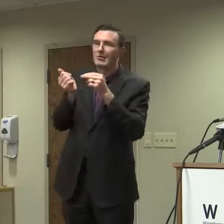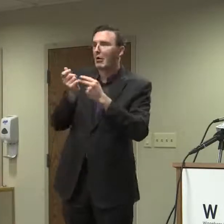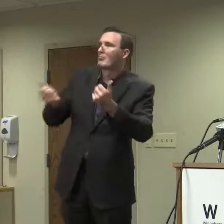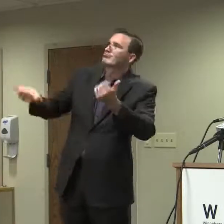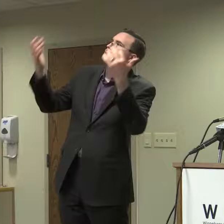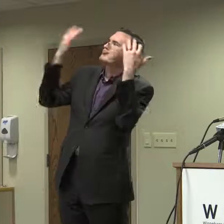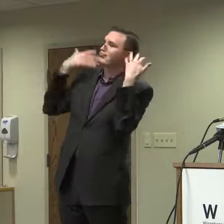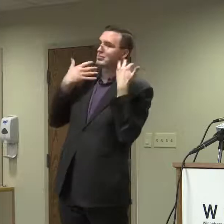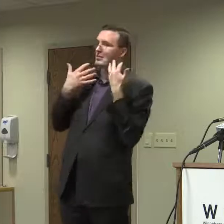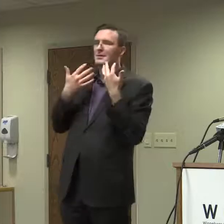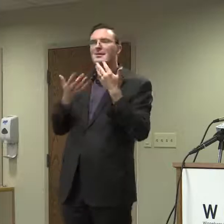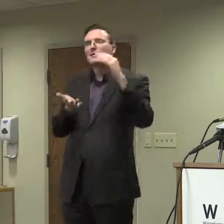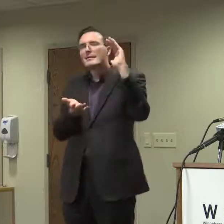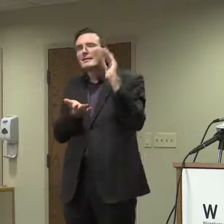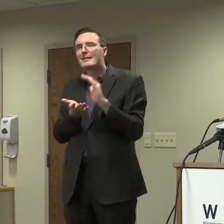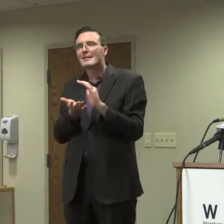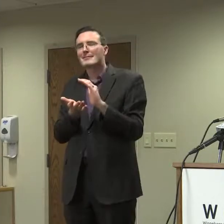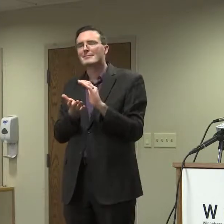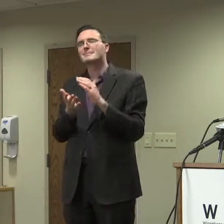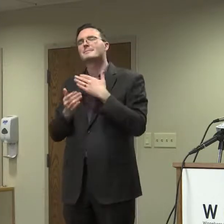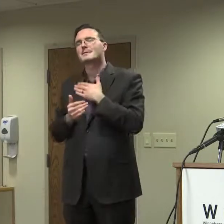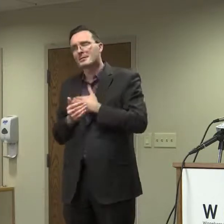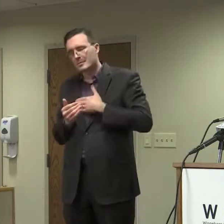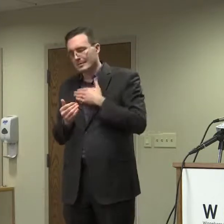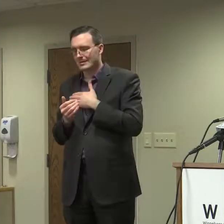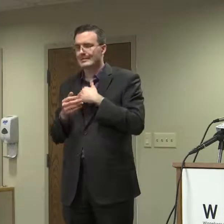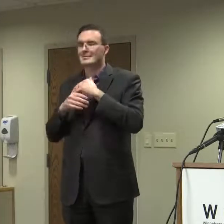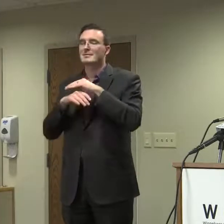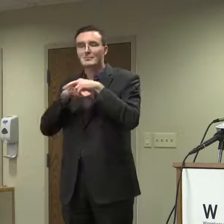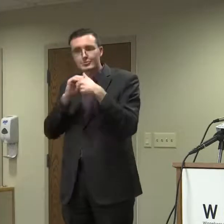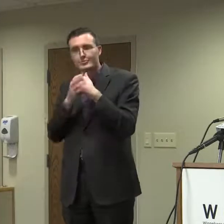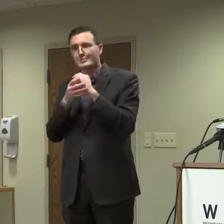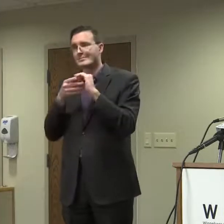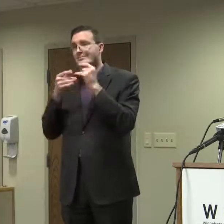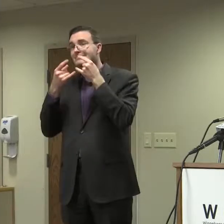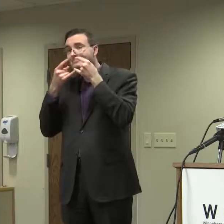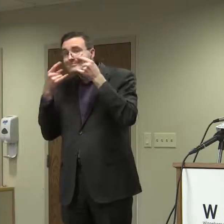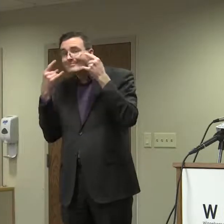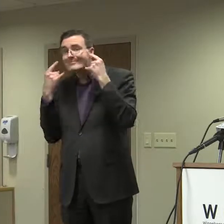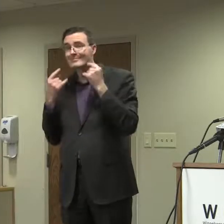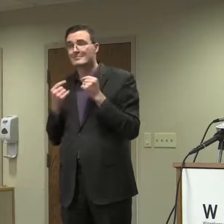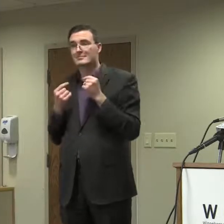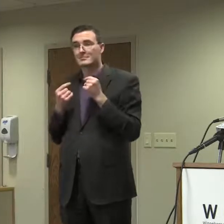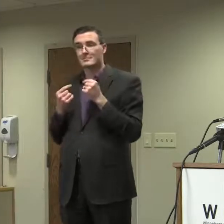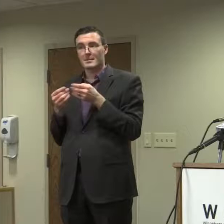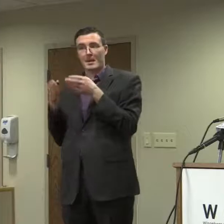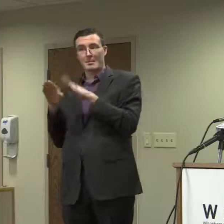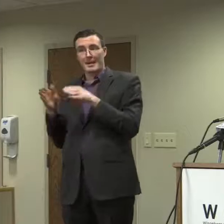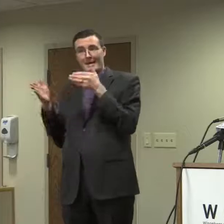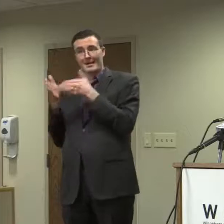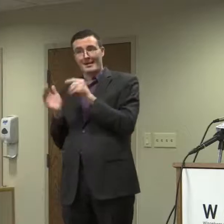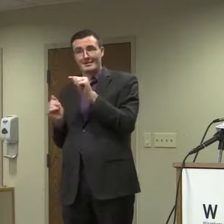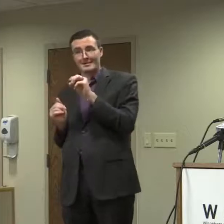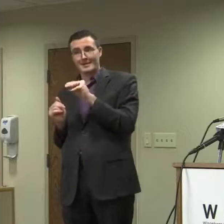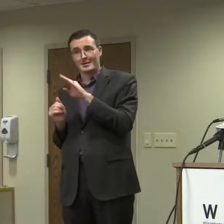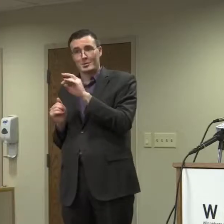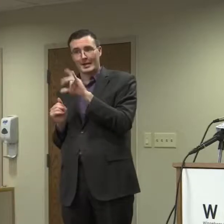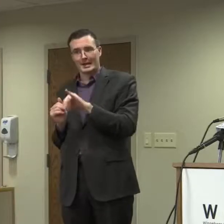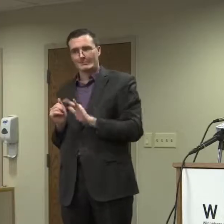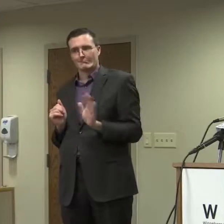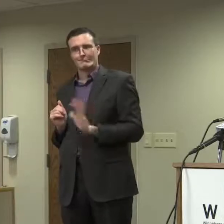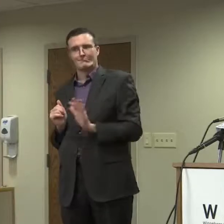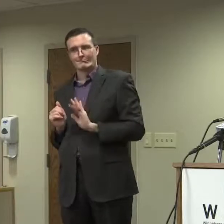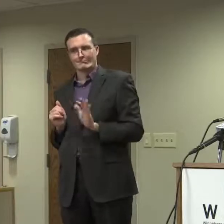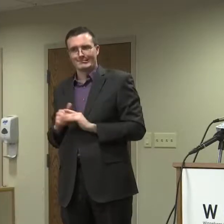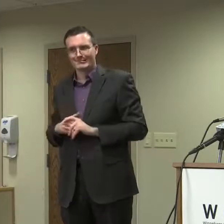covering, wash your hands, practice social distancing, and probably don't bet against Tom Brady. So with that,